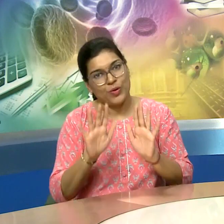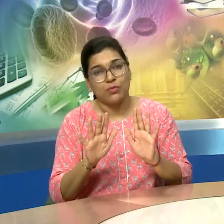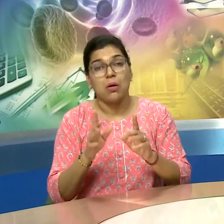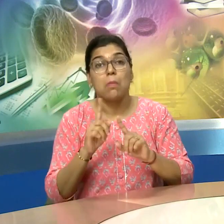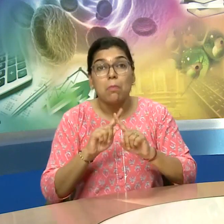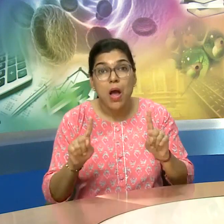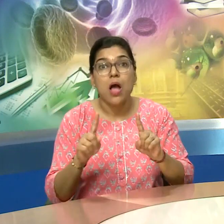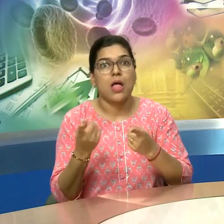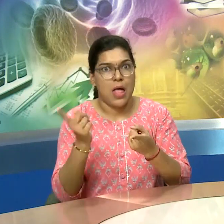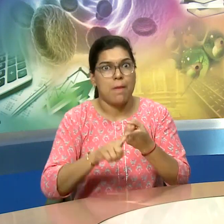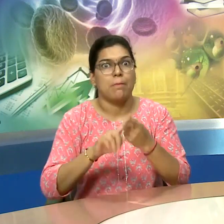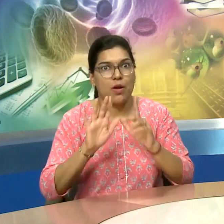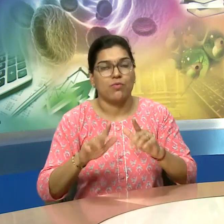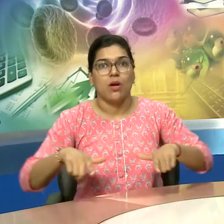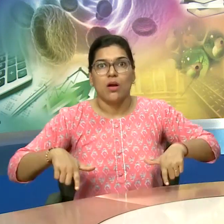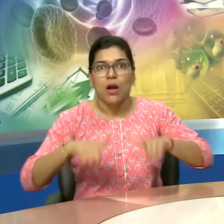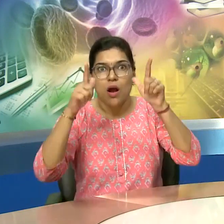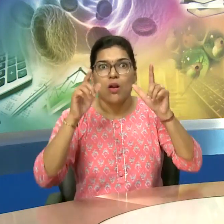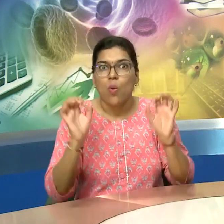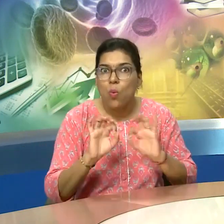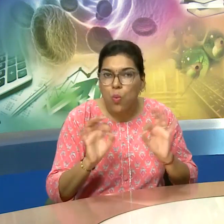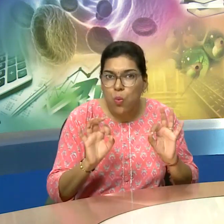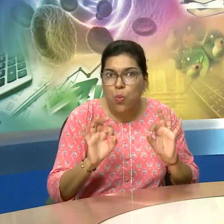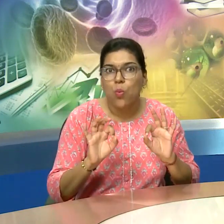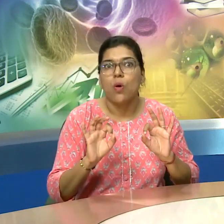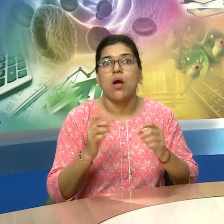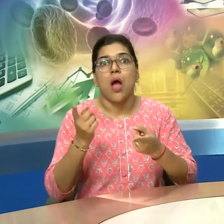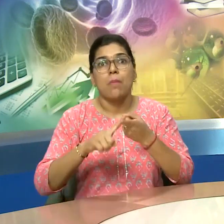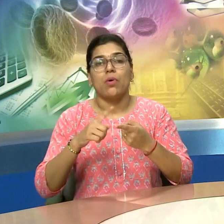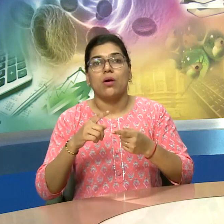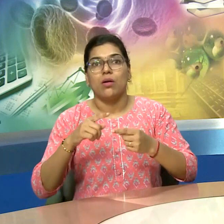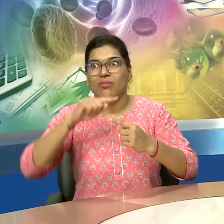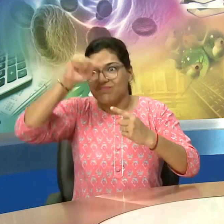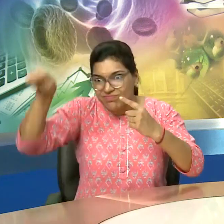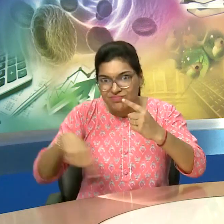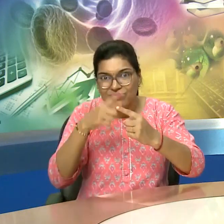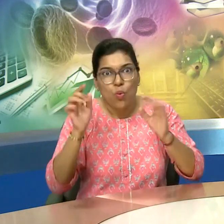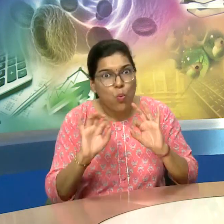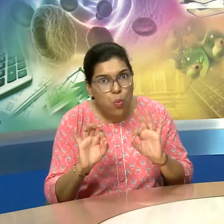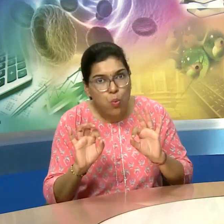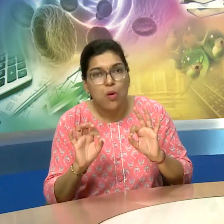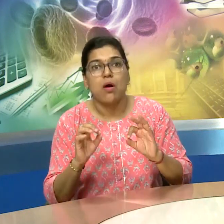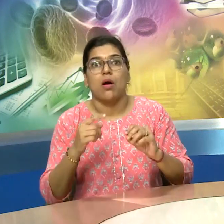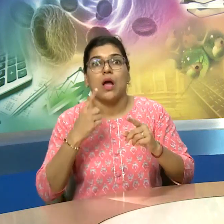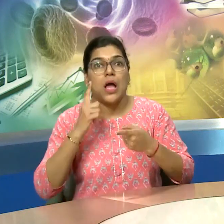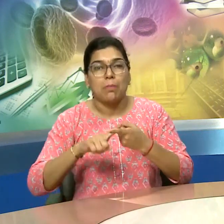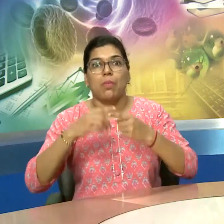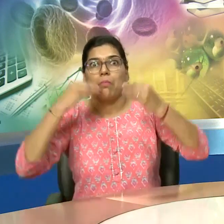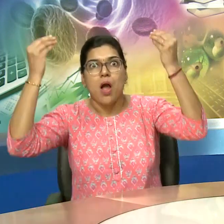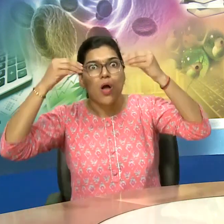This process happens naturally. So when there will be no trees,